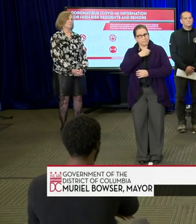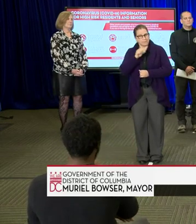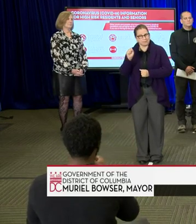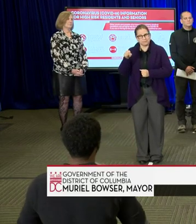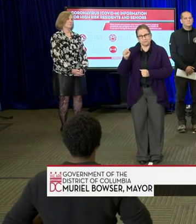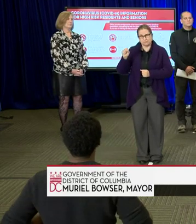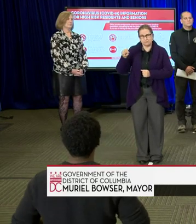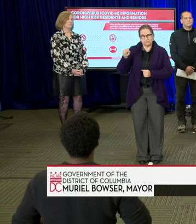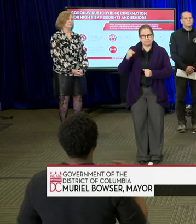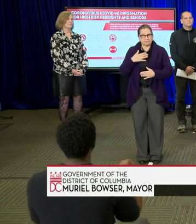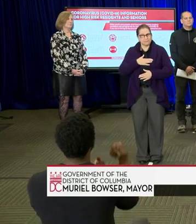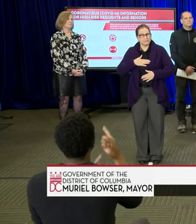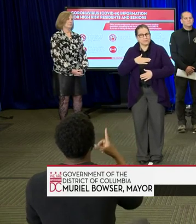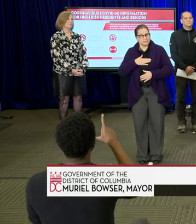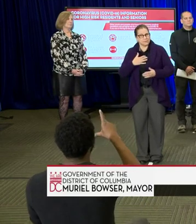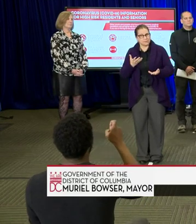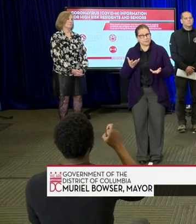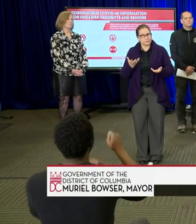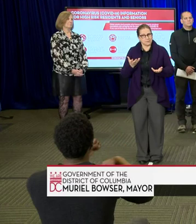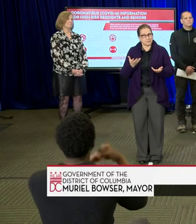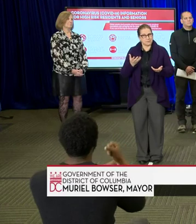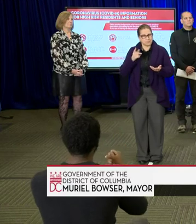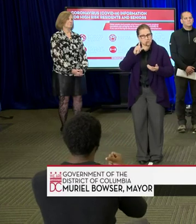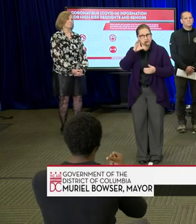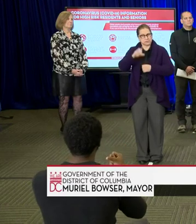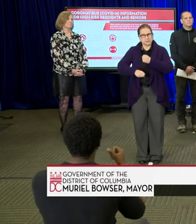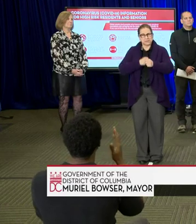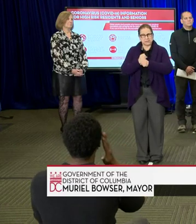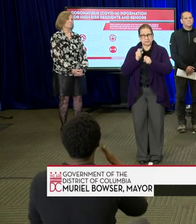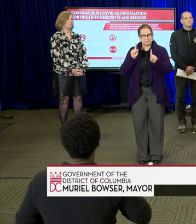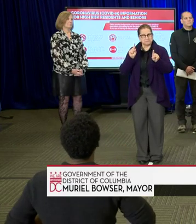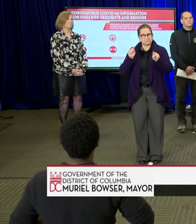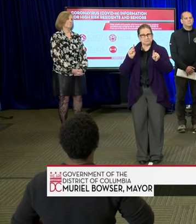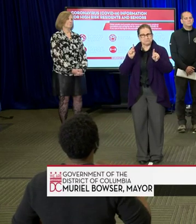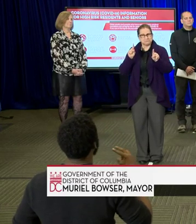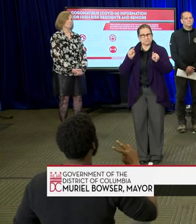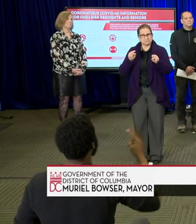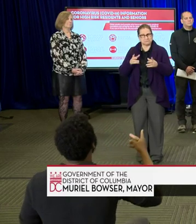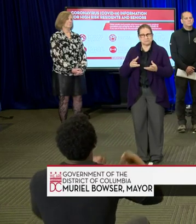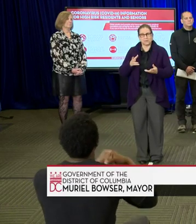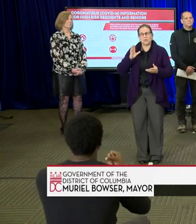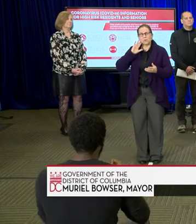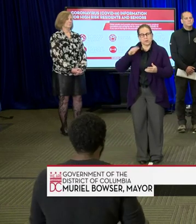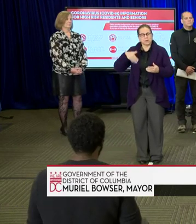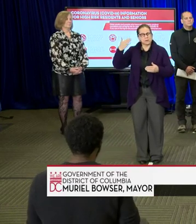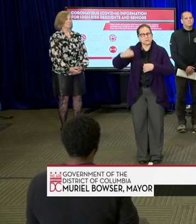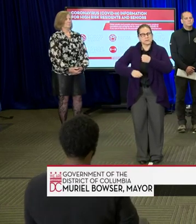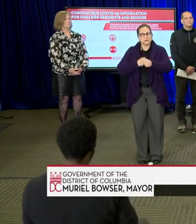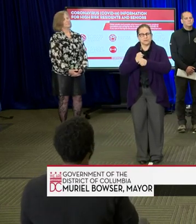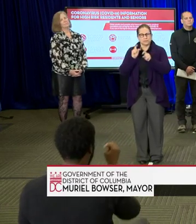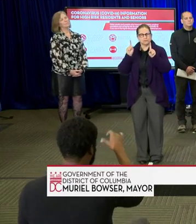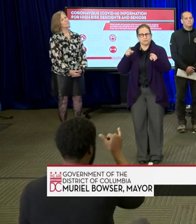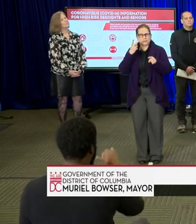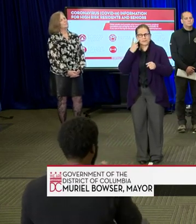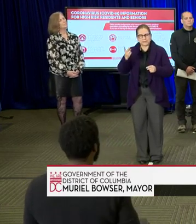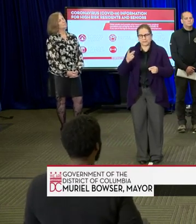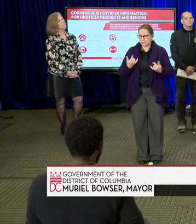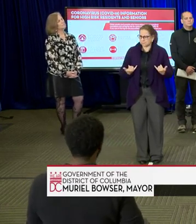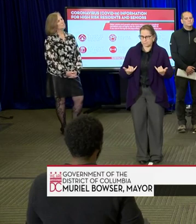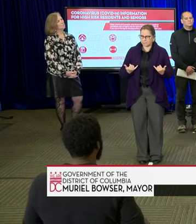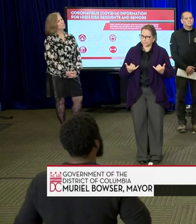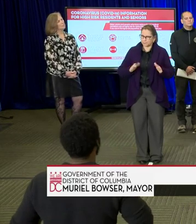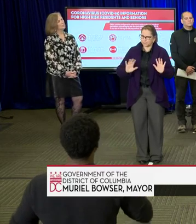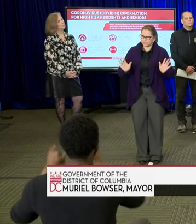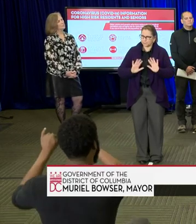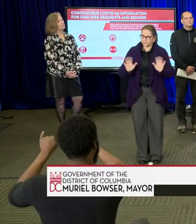more than 100 years, and we will enjoy them again next year. So stay at home. You will not be able to